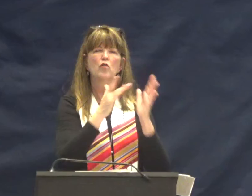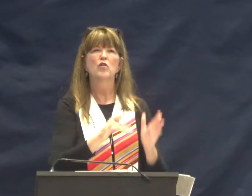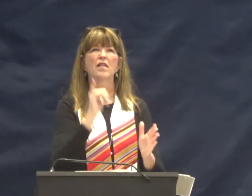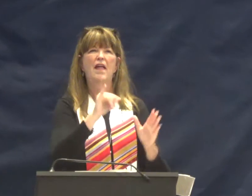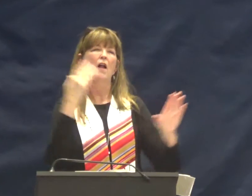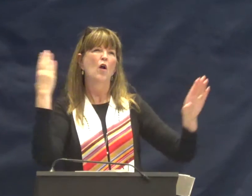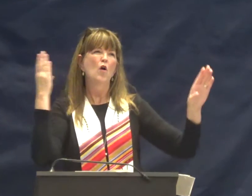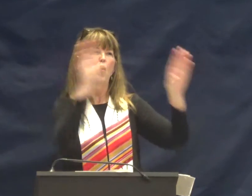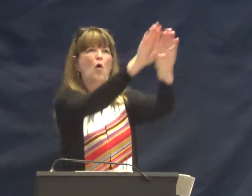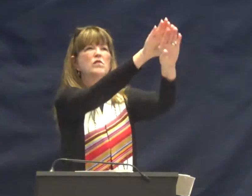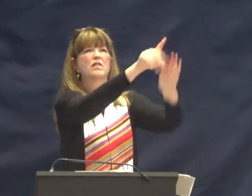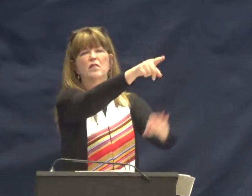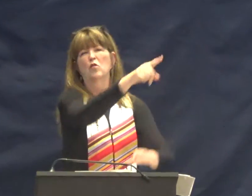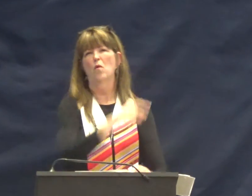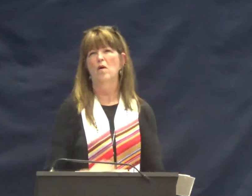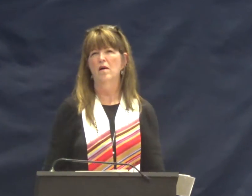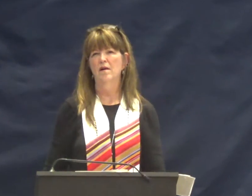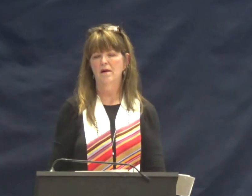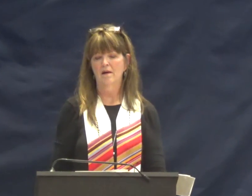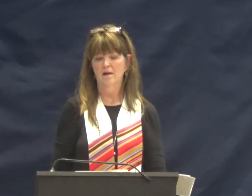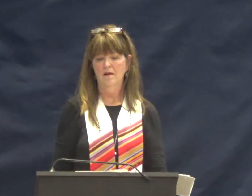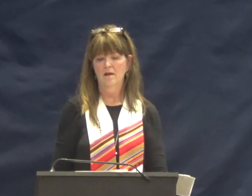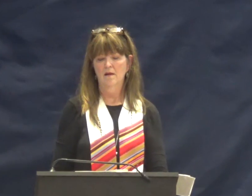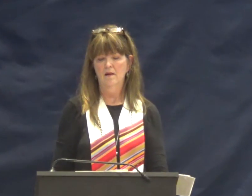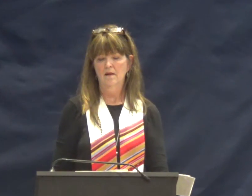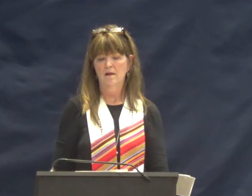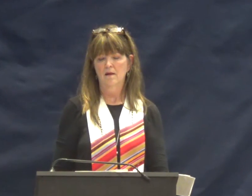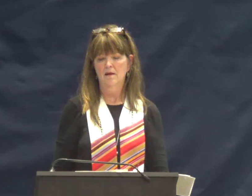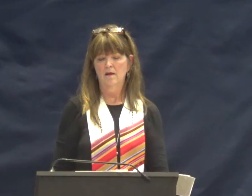be the type of Christian that wants to close the door on someone.